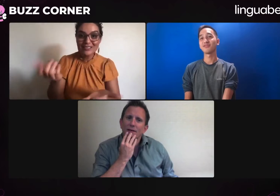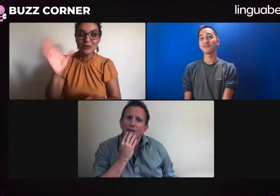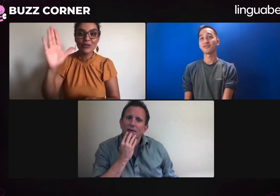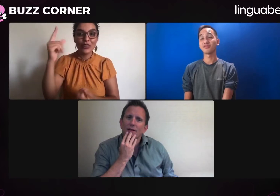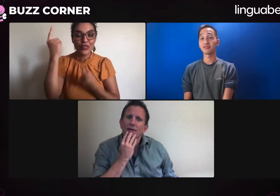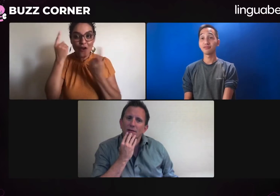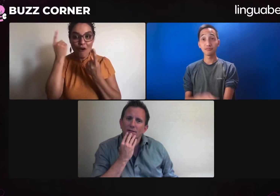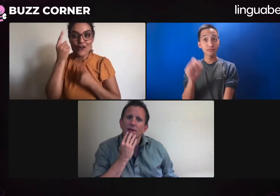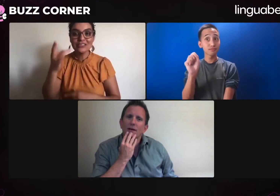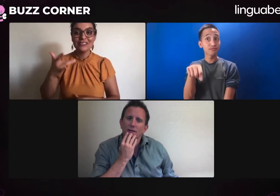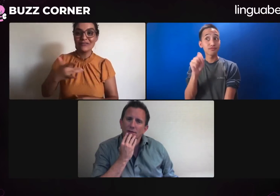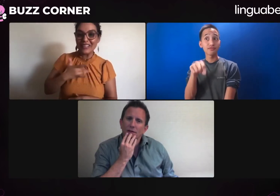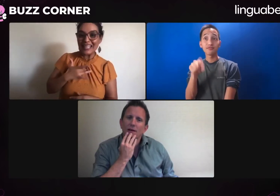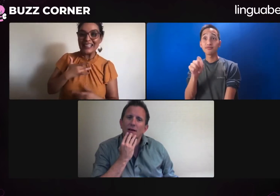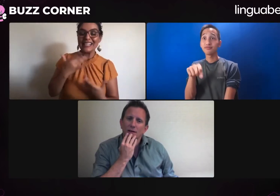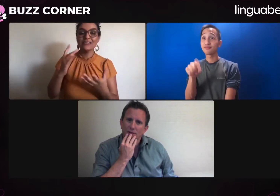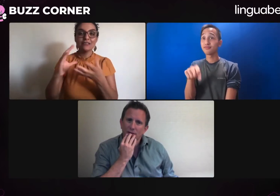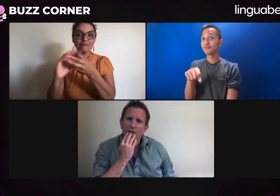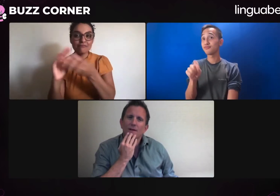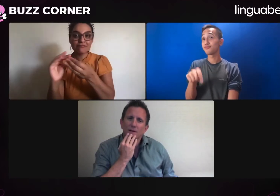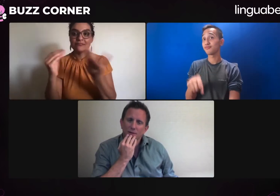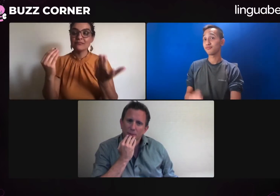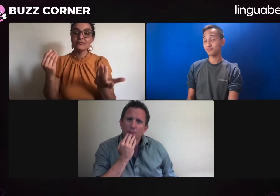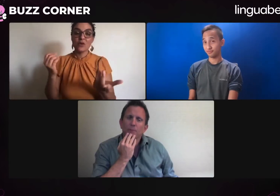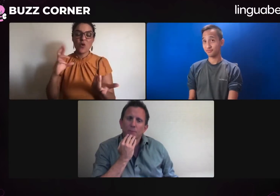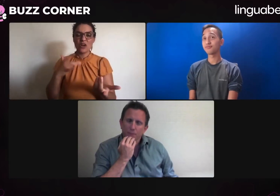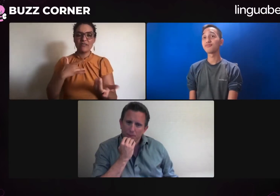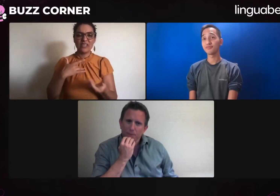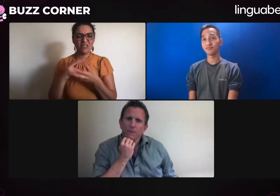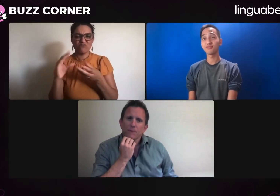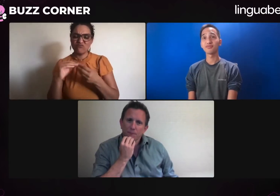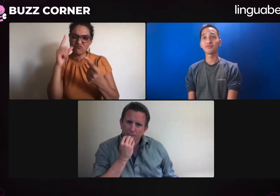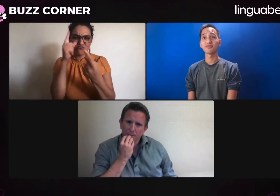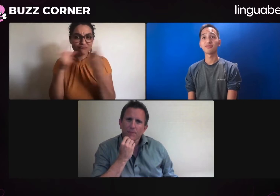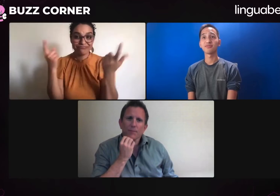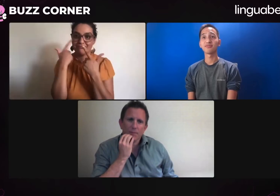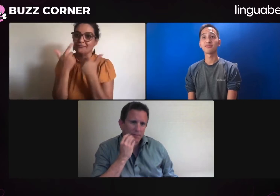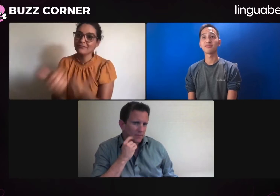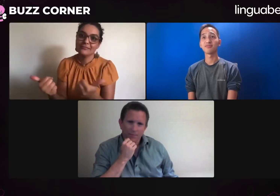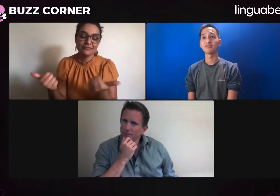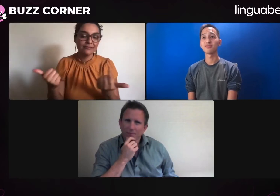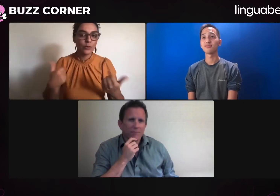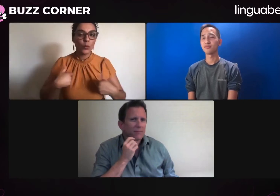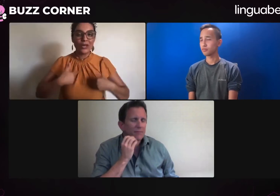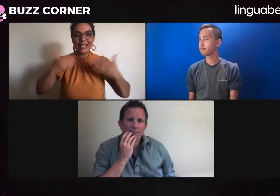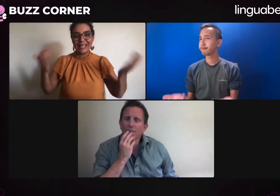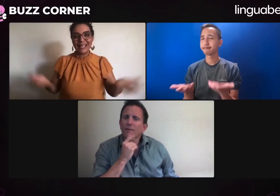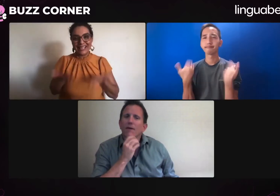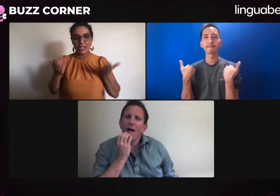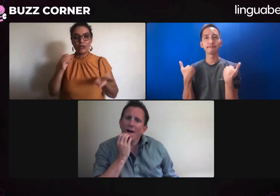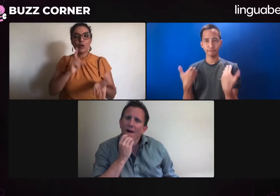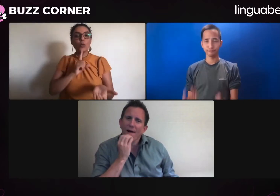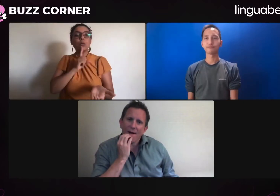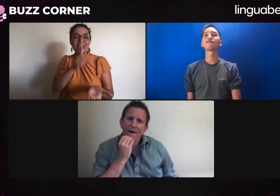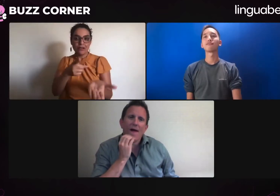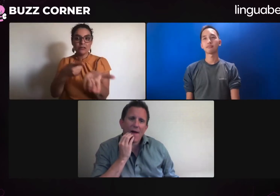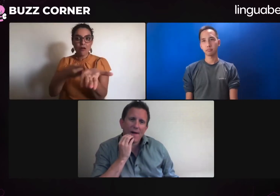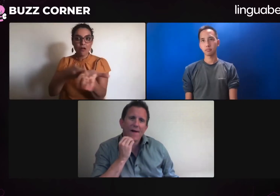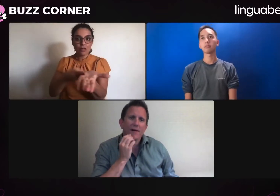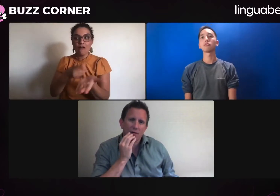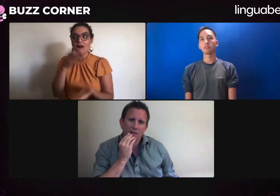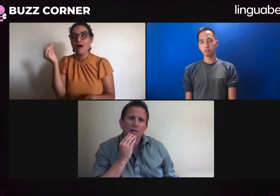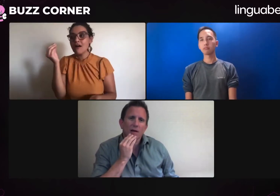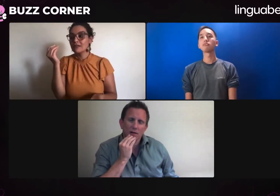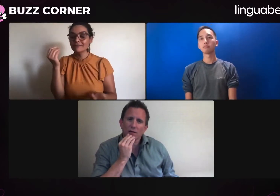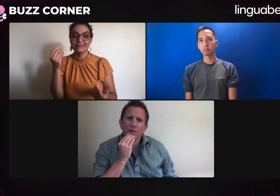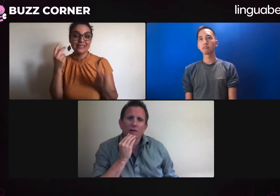onion. And so I kind of want to turn it over to the audience. What are your thoughts? What are your feelings with your comments? Do you disagree? That's totally your right to do that.